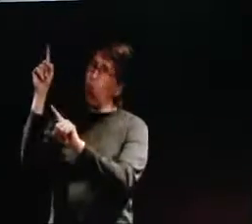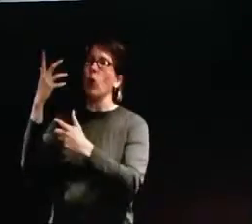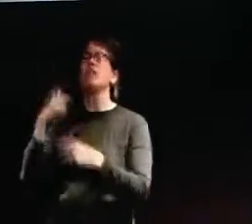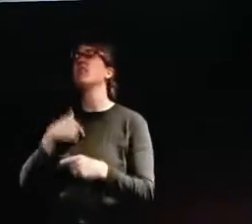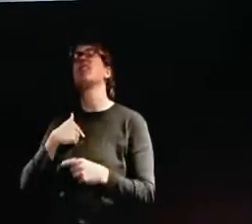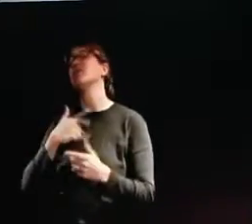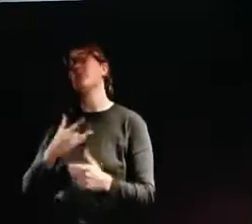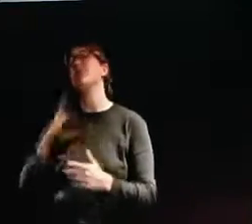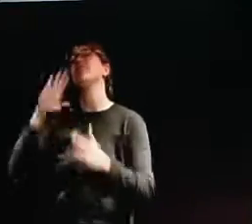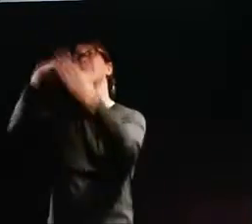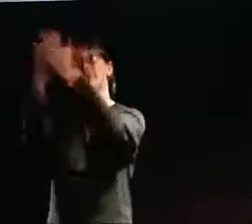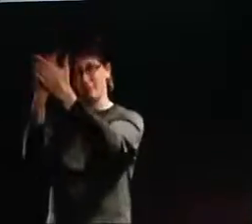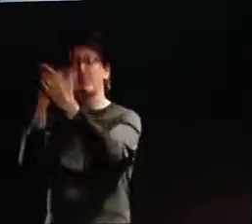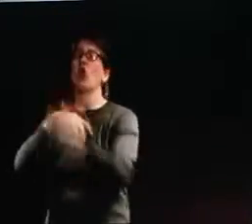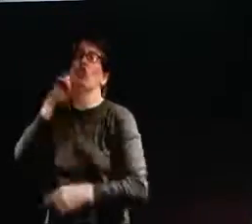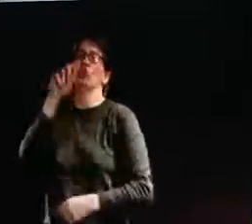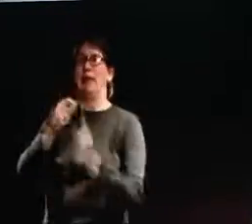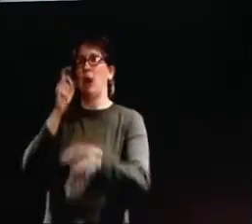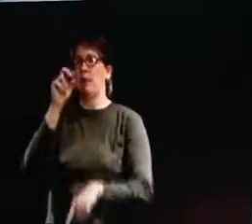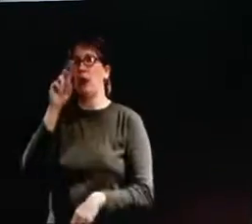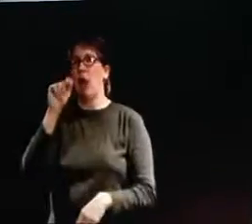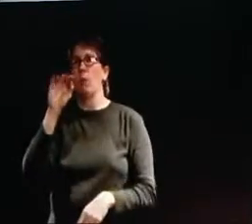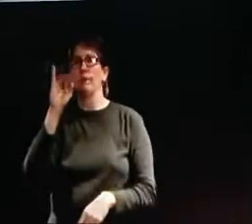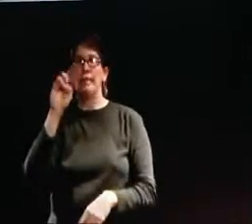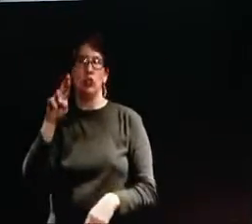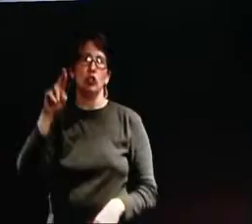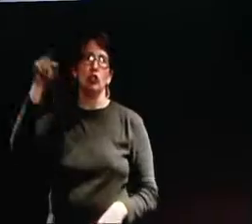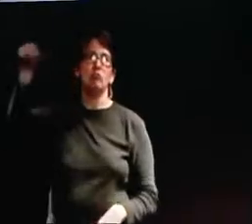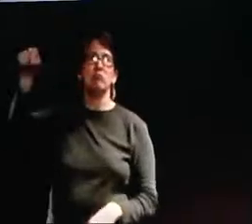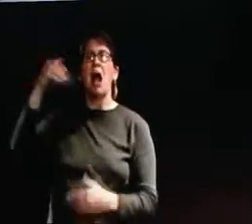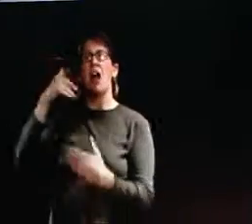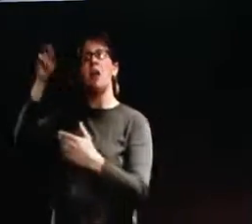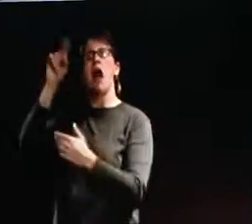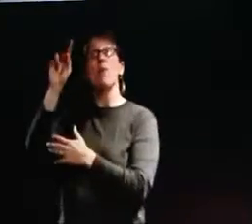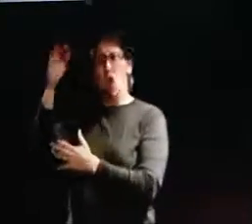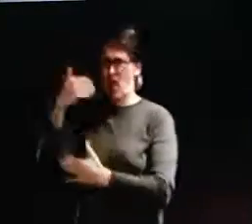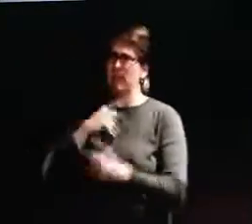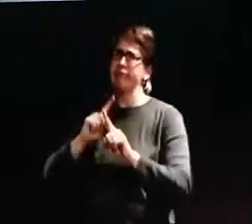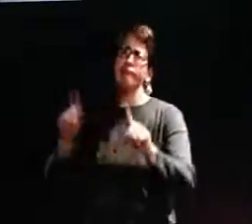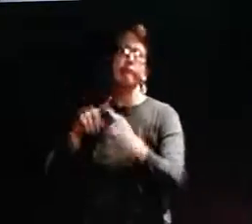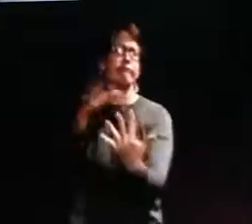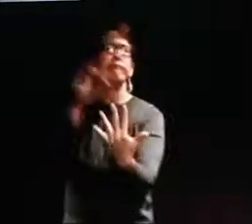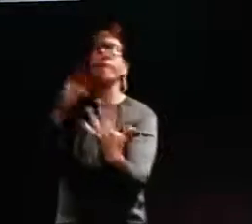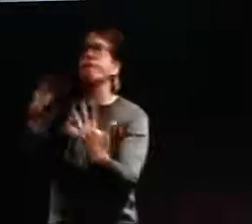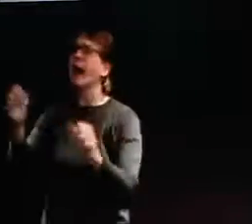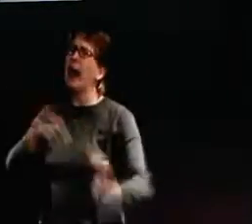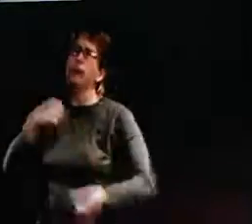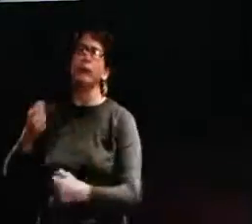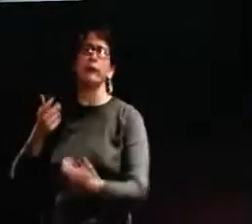itself. Now my family, we don't own our own canoe. We will rent one from an outfitter when we actually get to the site. And there's a